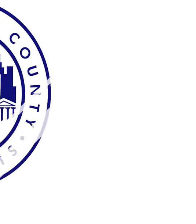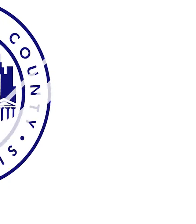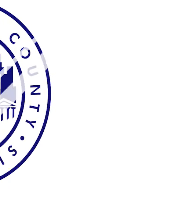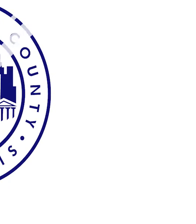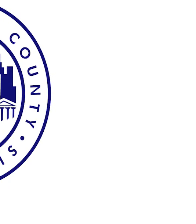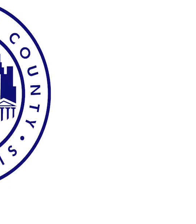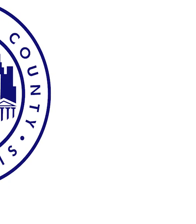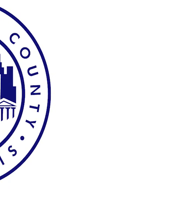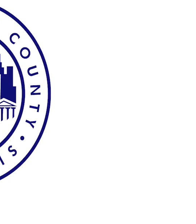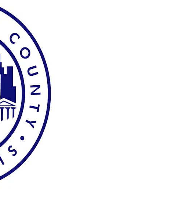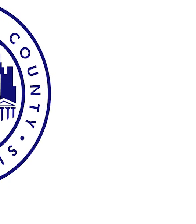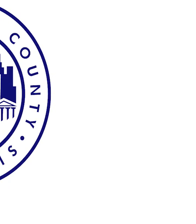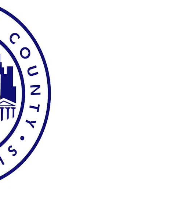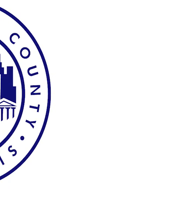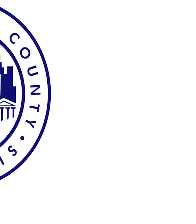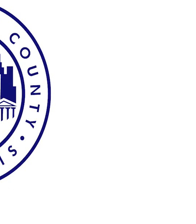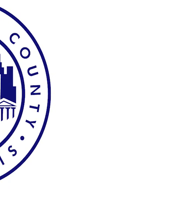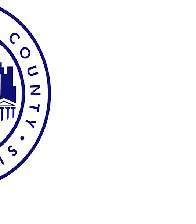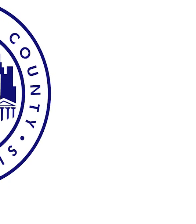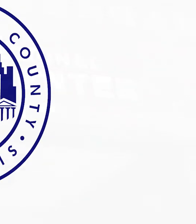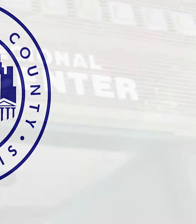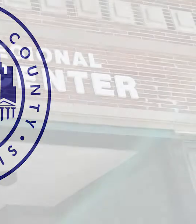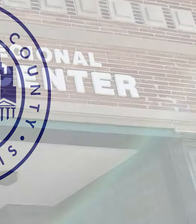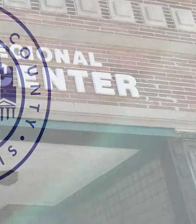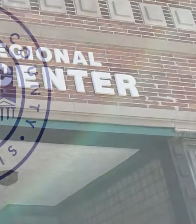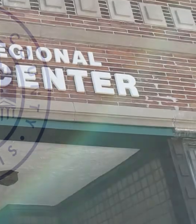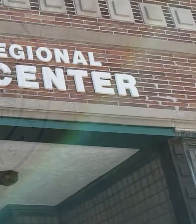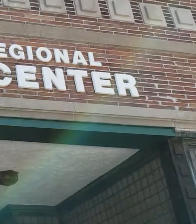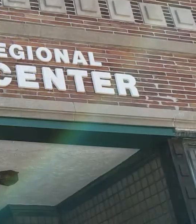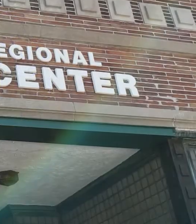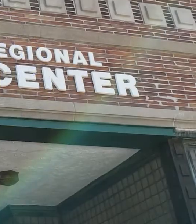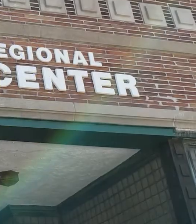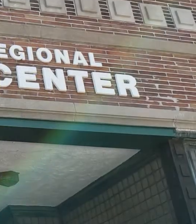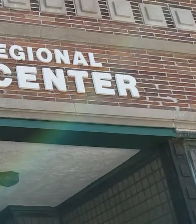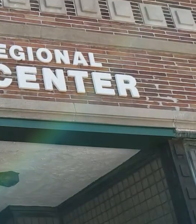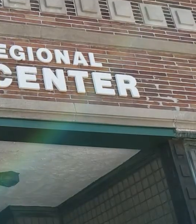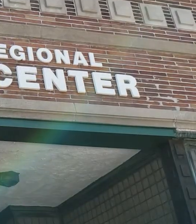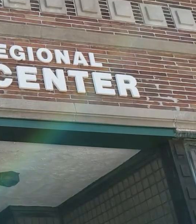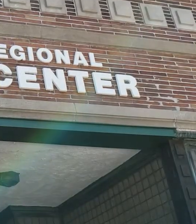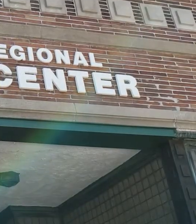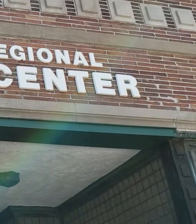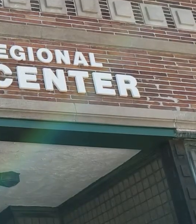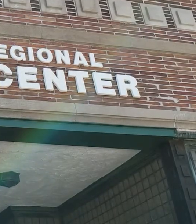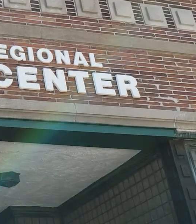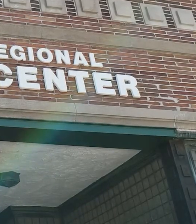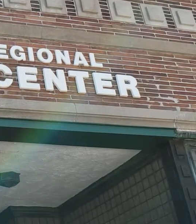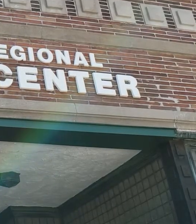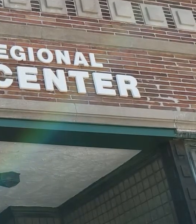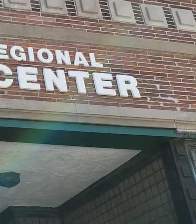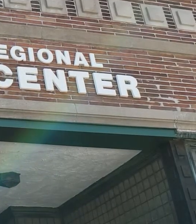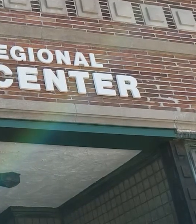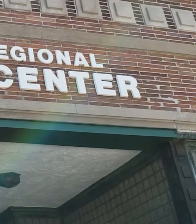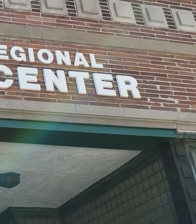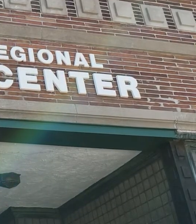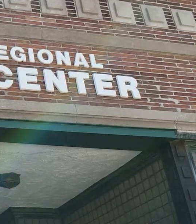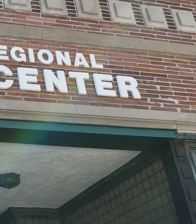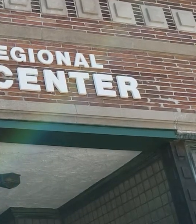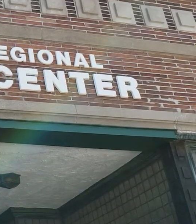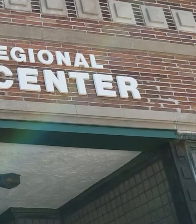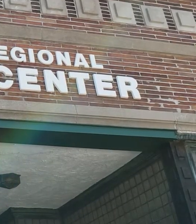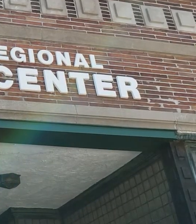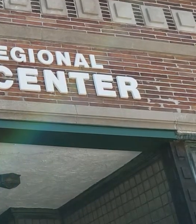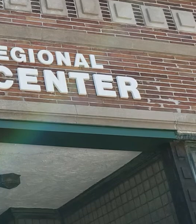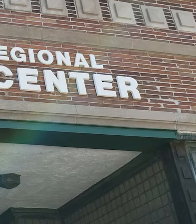So good morning, everyone. Very grateful that you joined us this morning. I want to acknowledge Commissioner Brandon